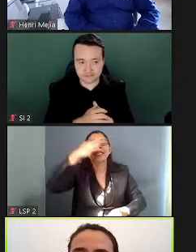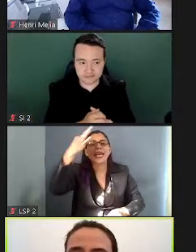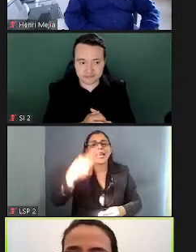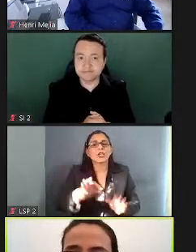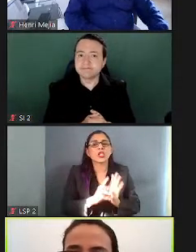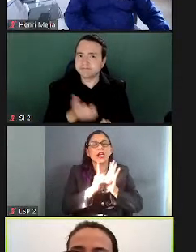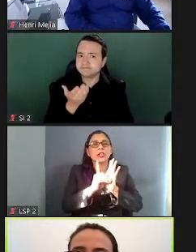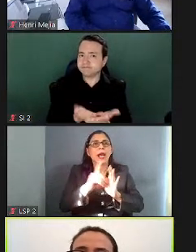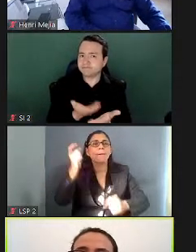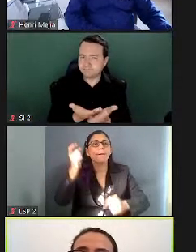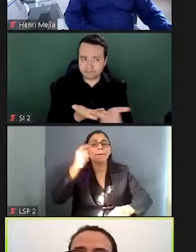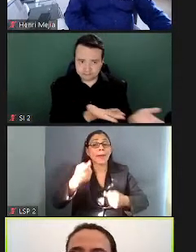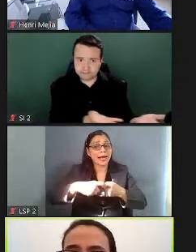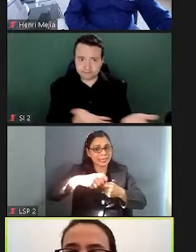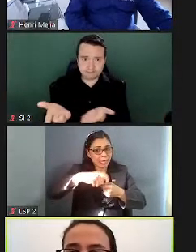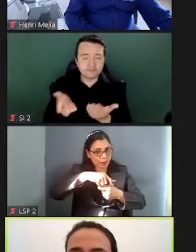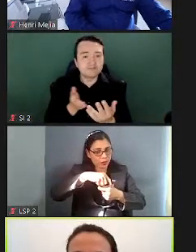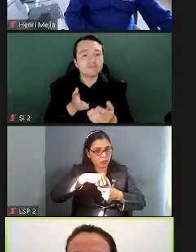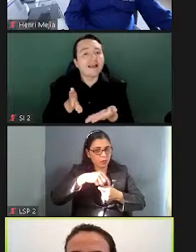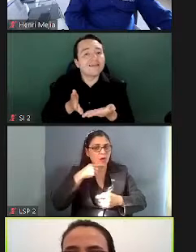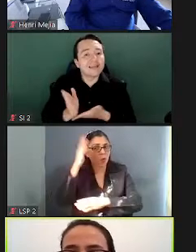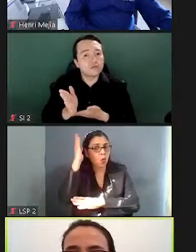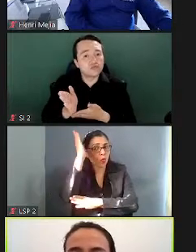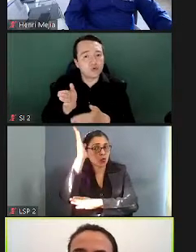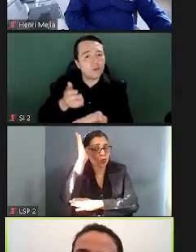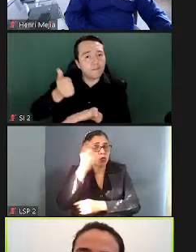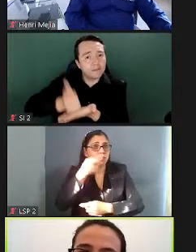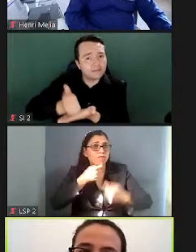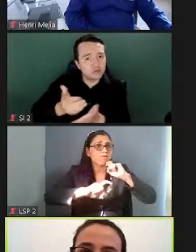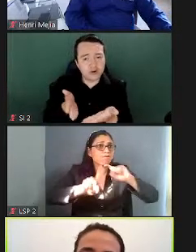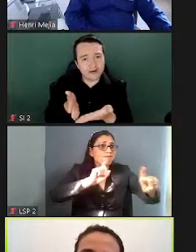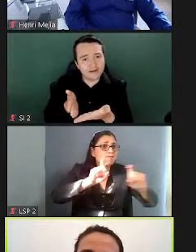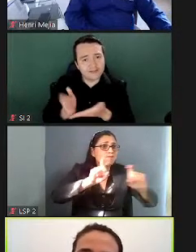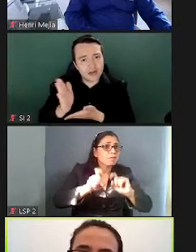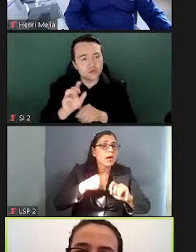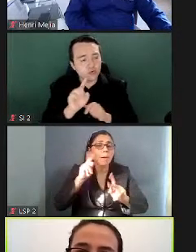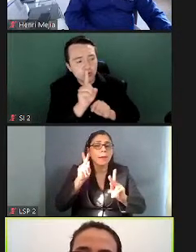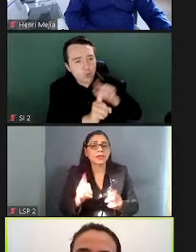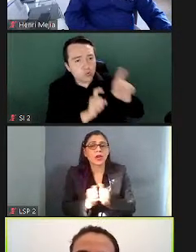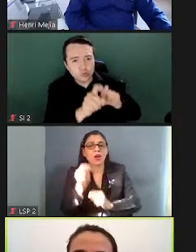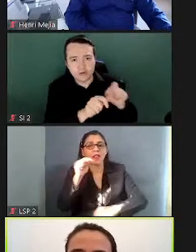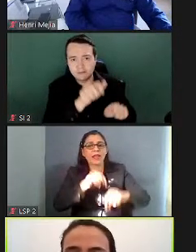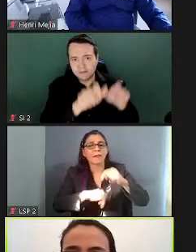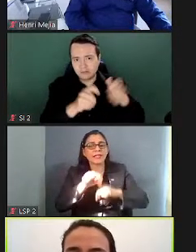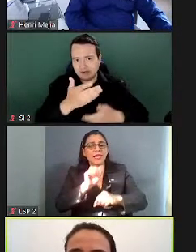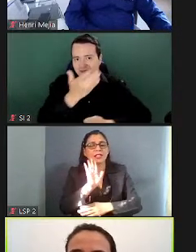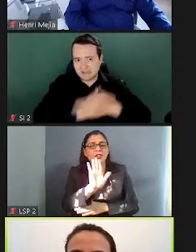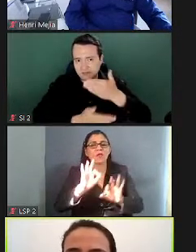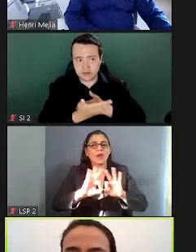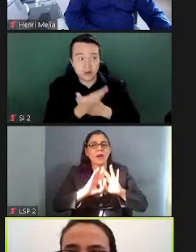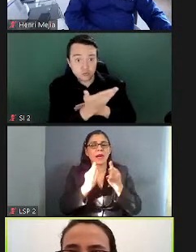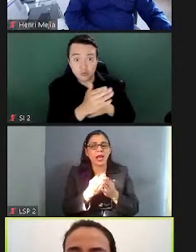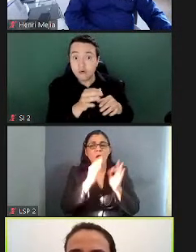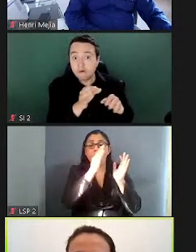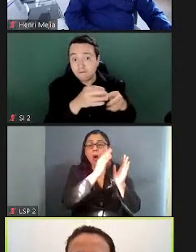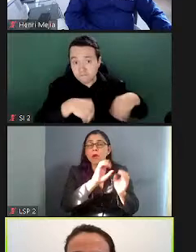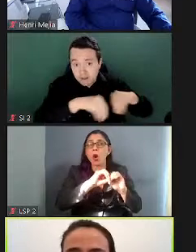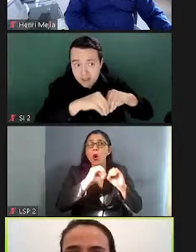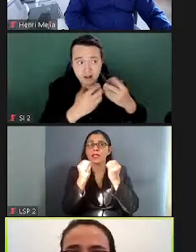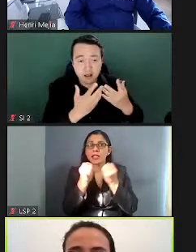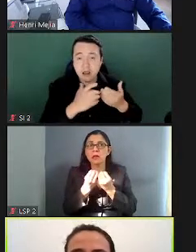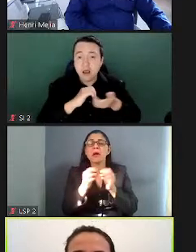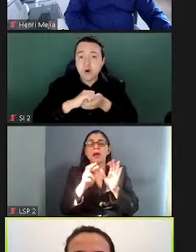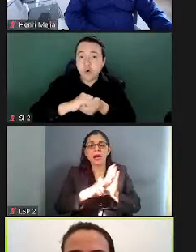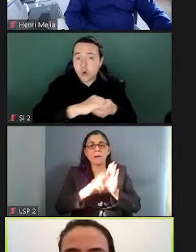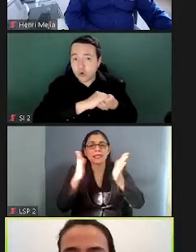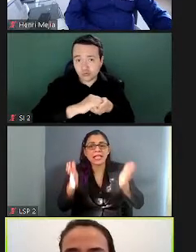of to participation and consultation of the persons with disabilities their families and organizations